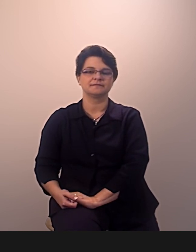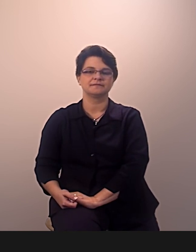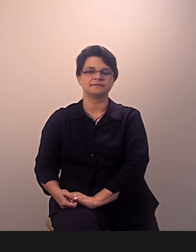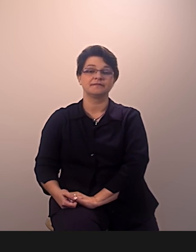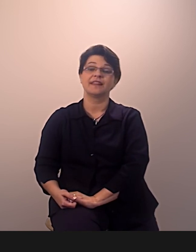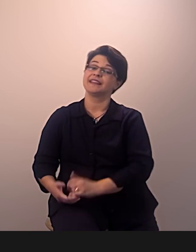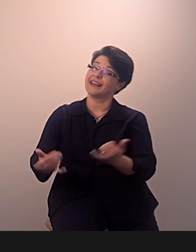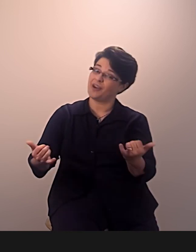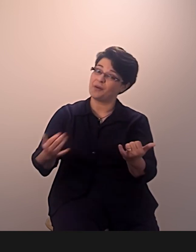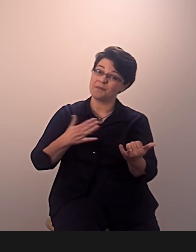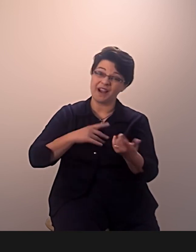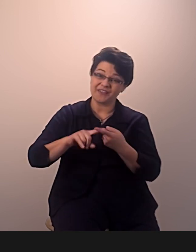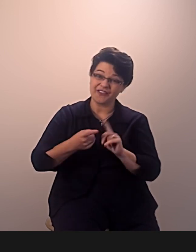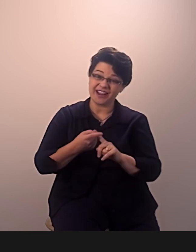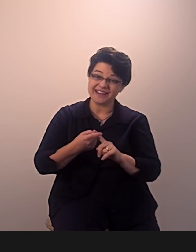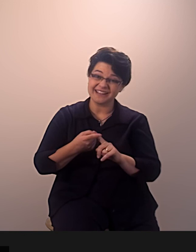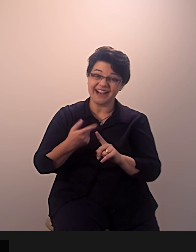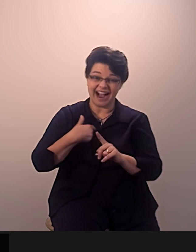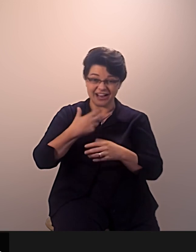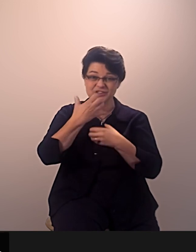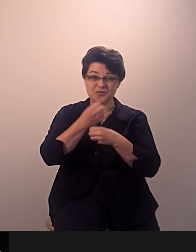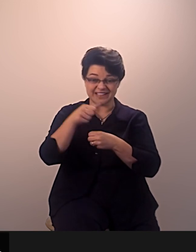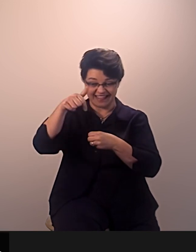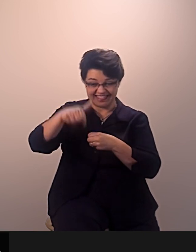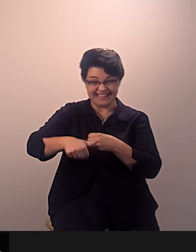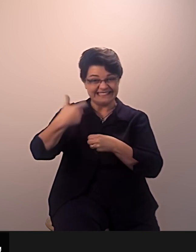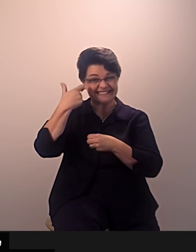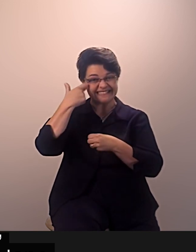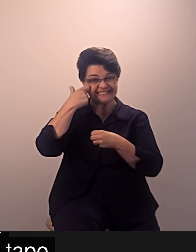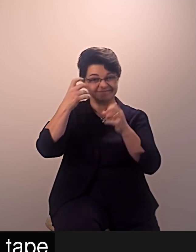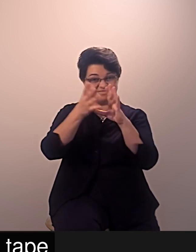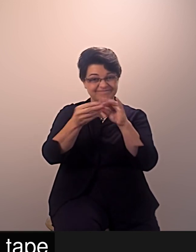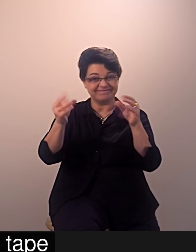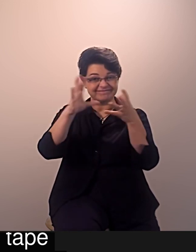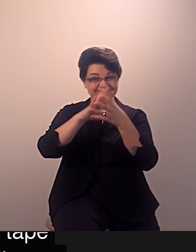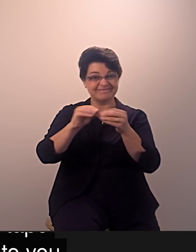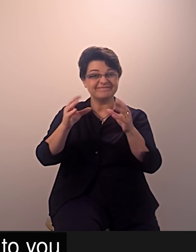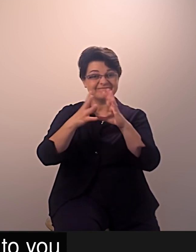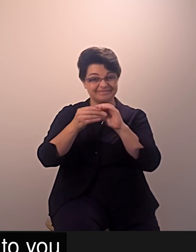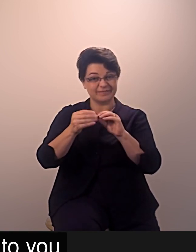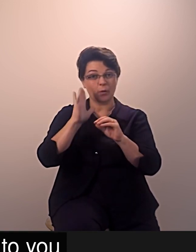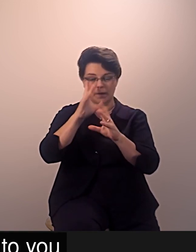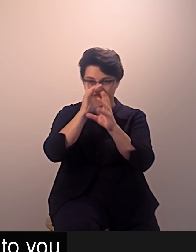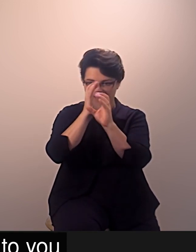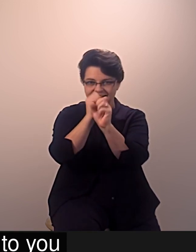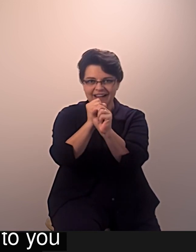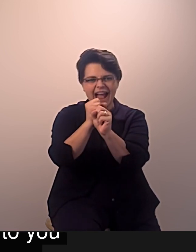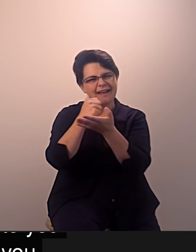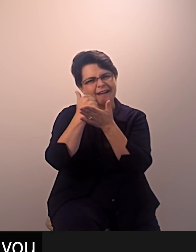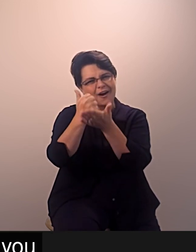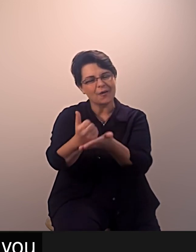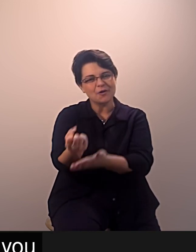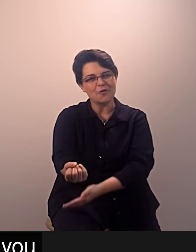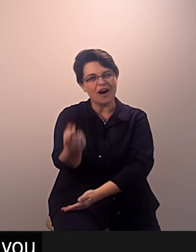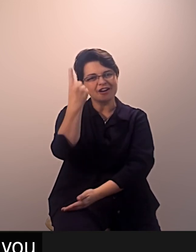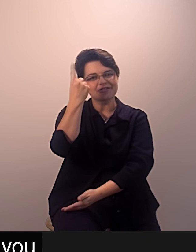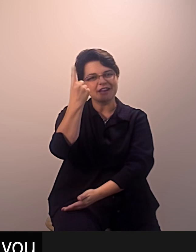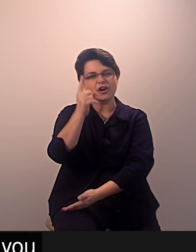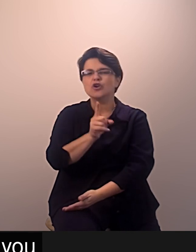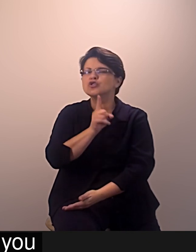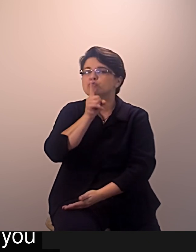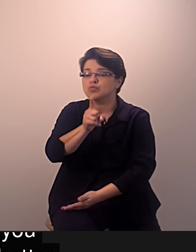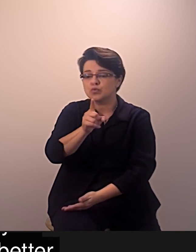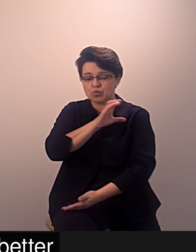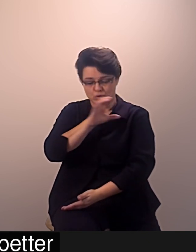My friend, I trust that this tape was interesting to you and will help you to understand better what true